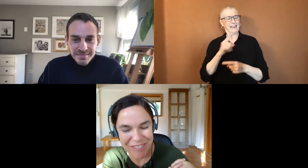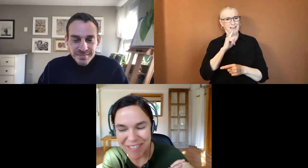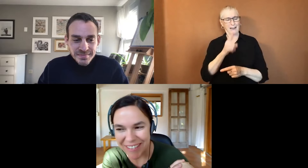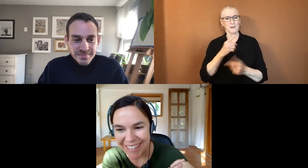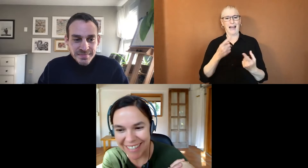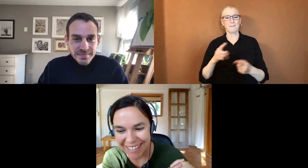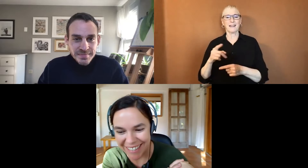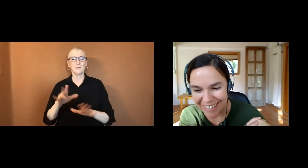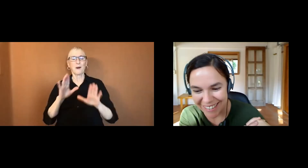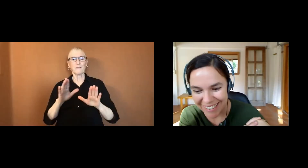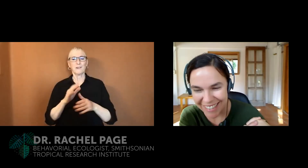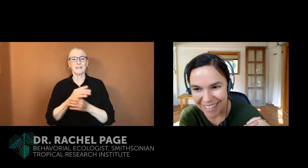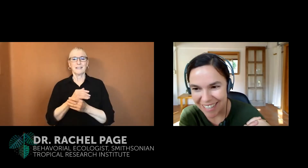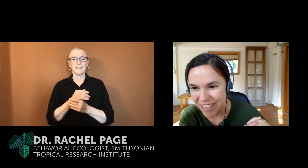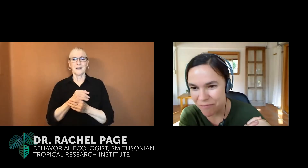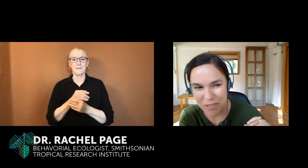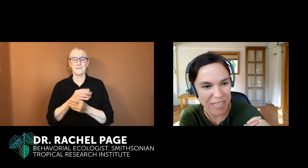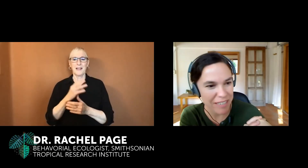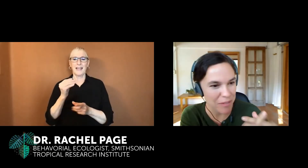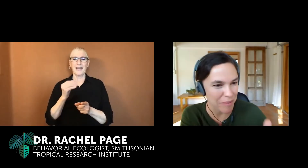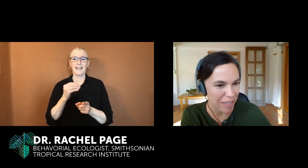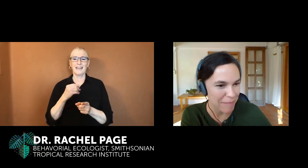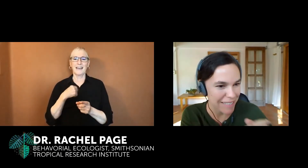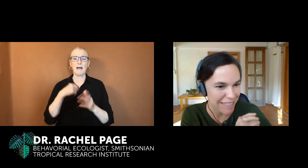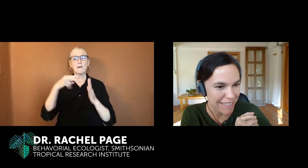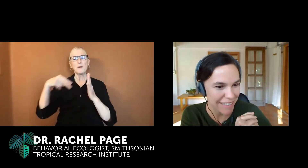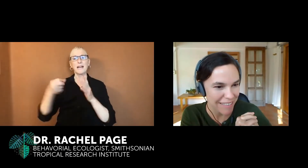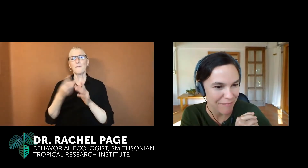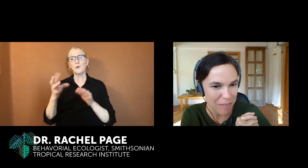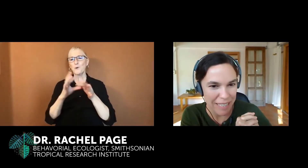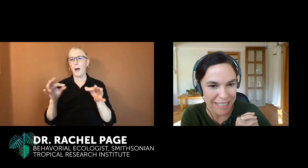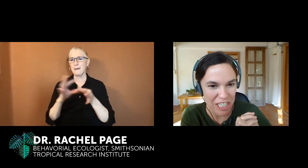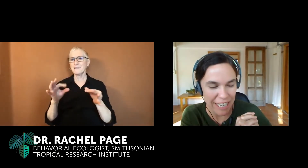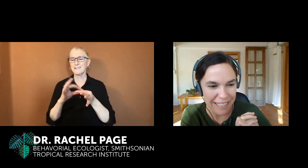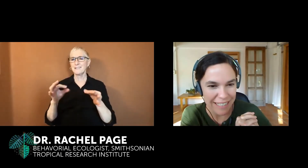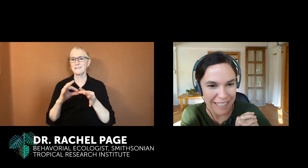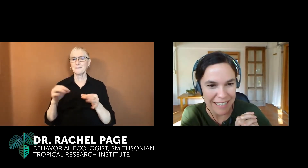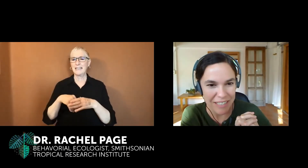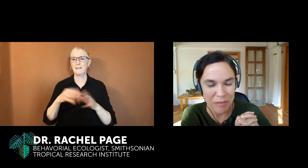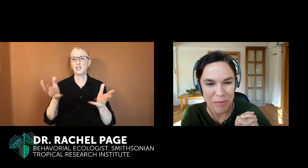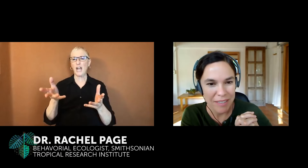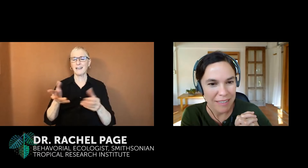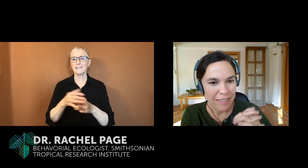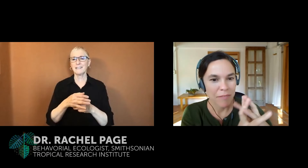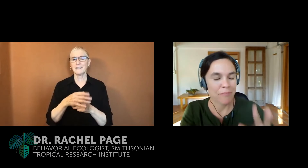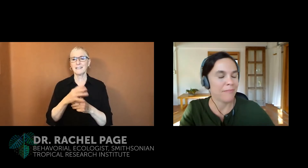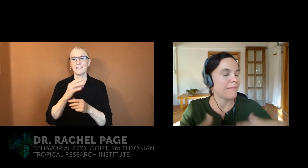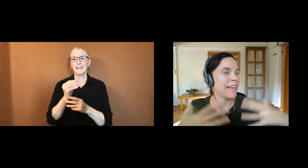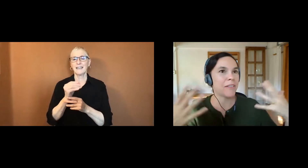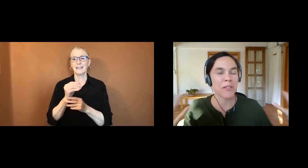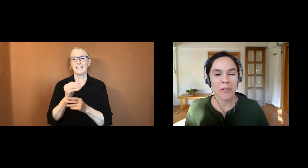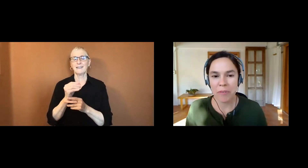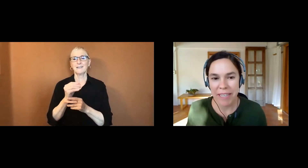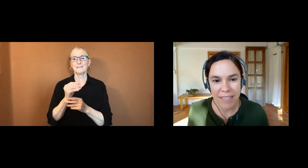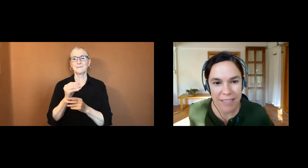It's wonderful. And I have been reading a few of the comments coming in the chat, and the idea of